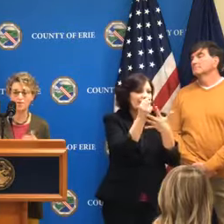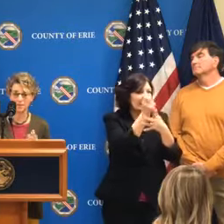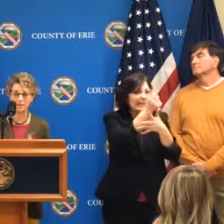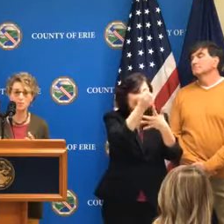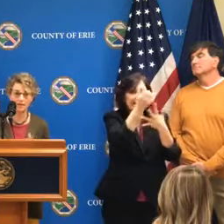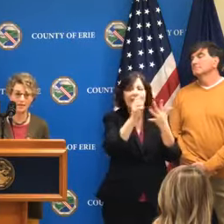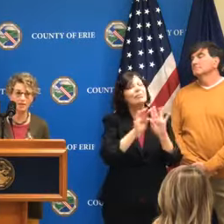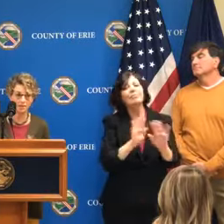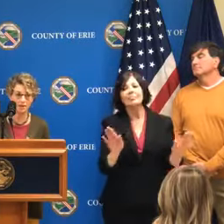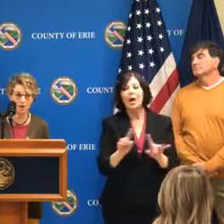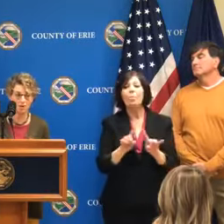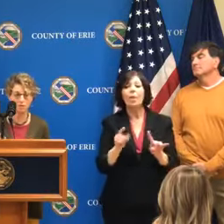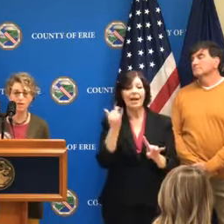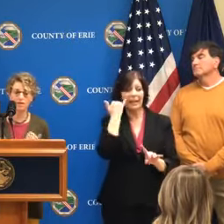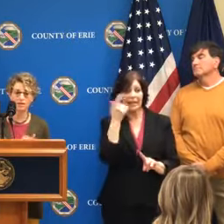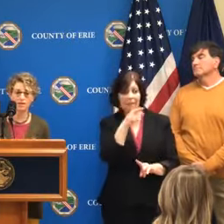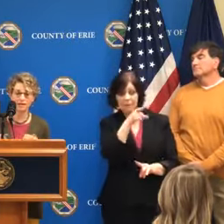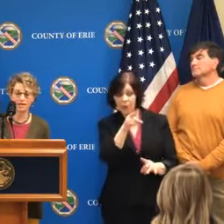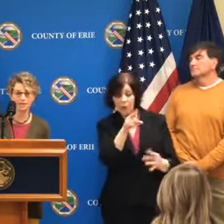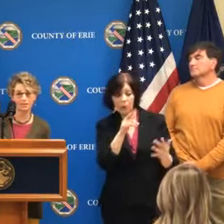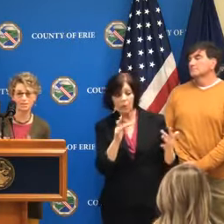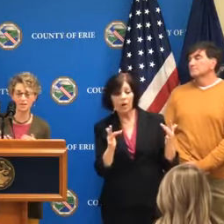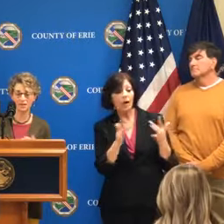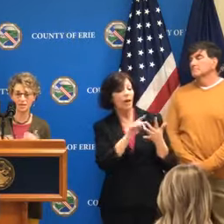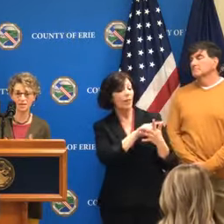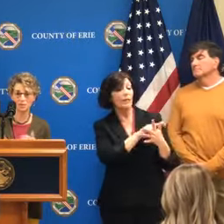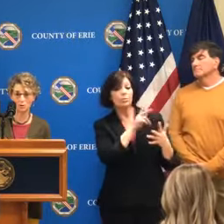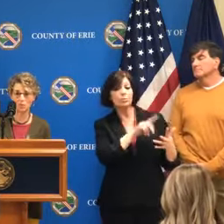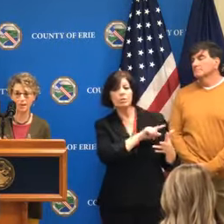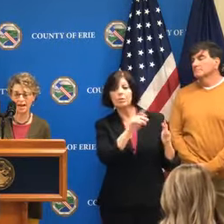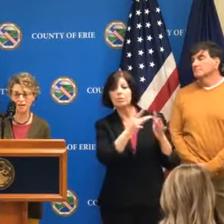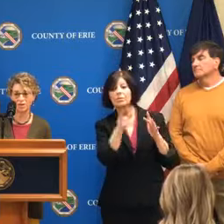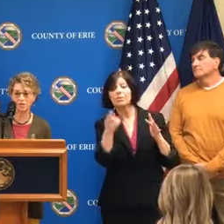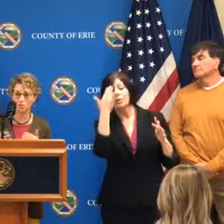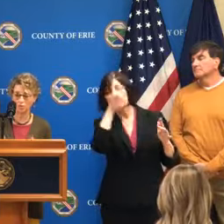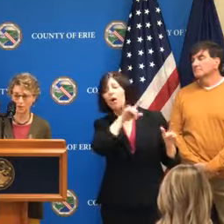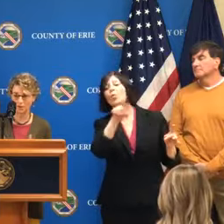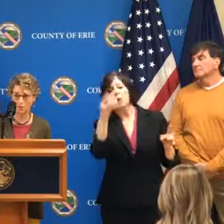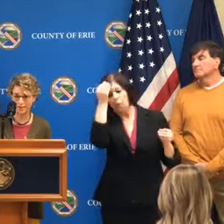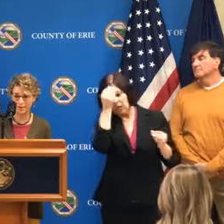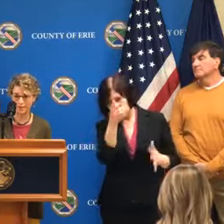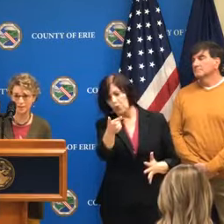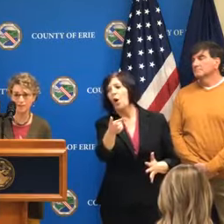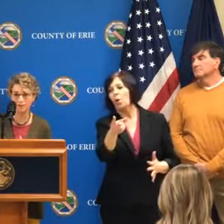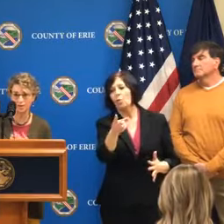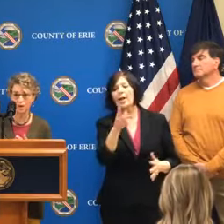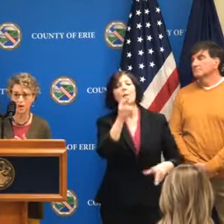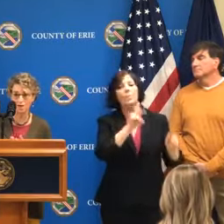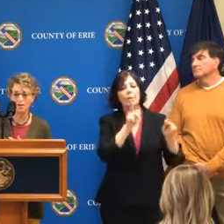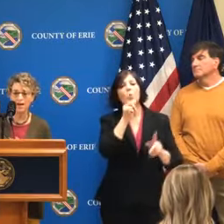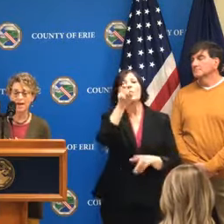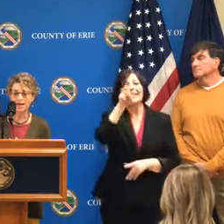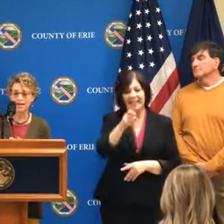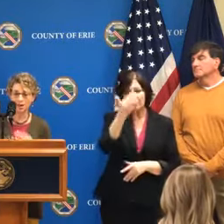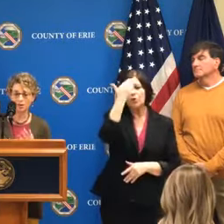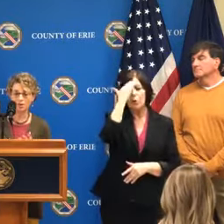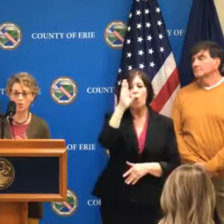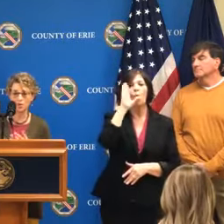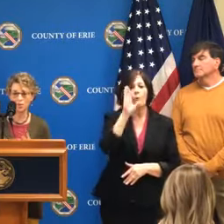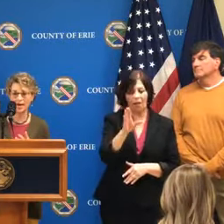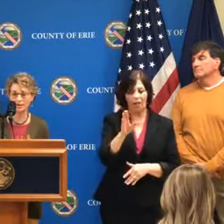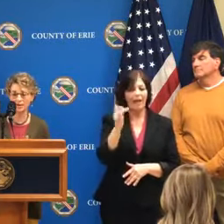However, the people that need to know so that they can take the appropriate action of quarantine if they're well, and